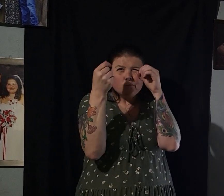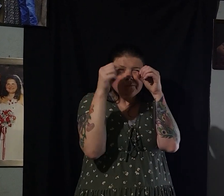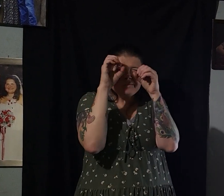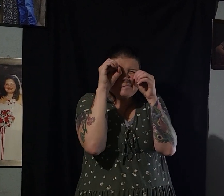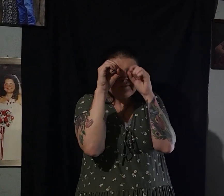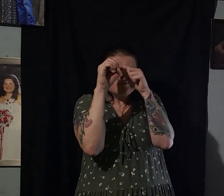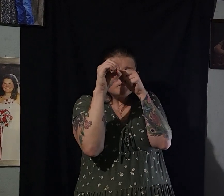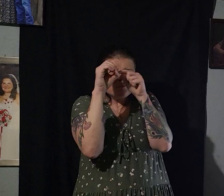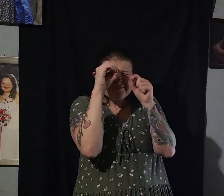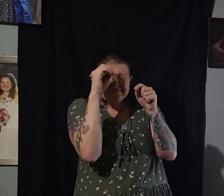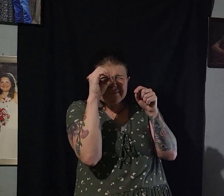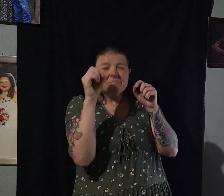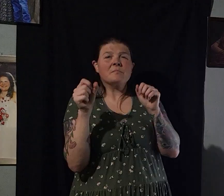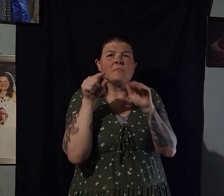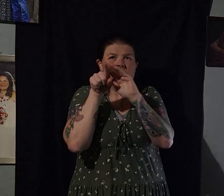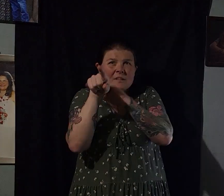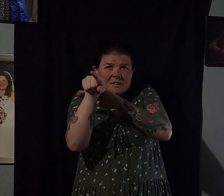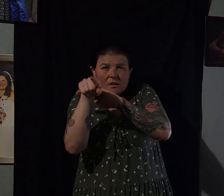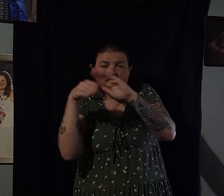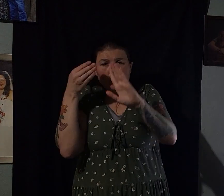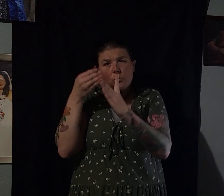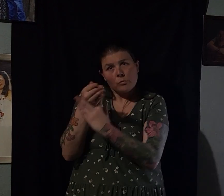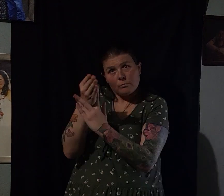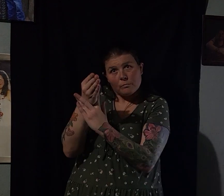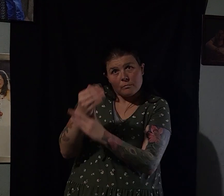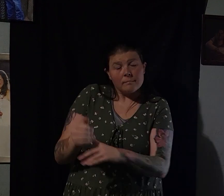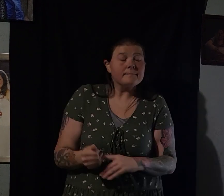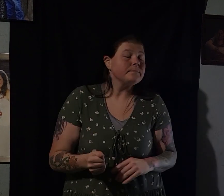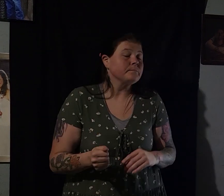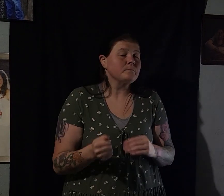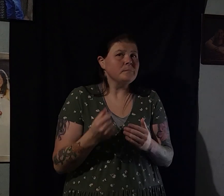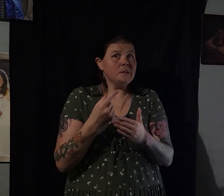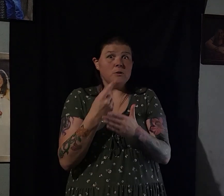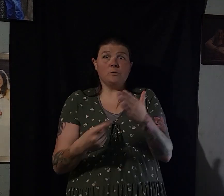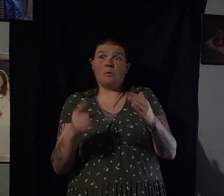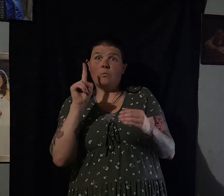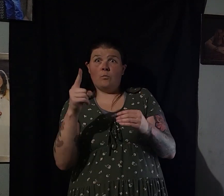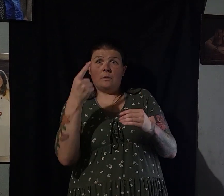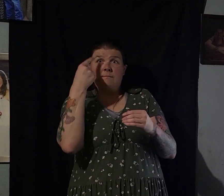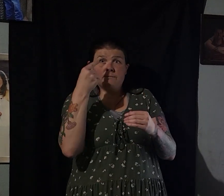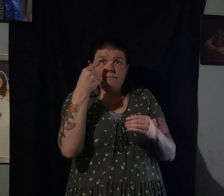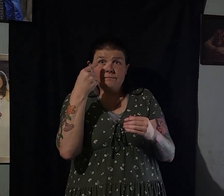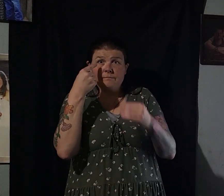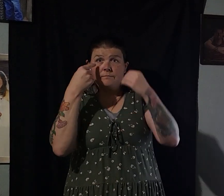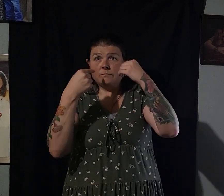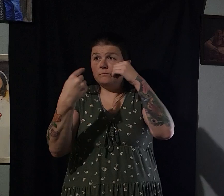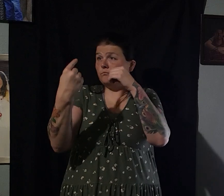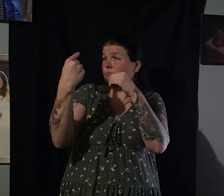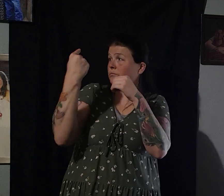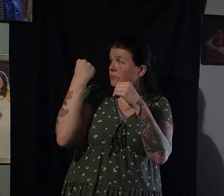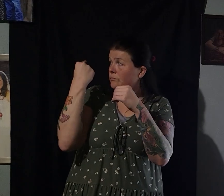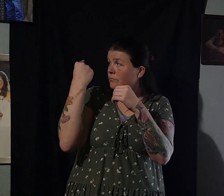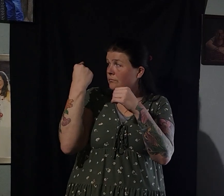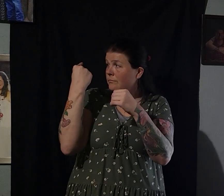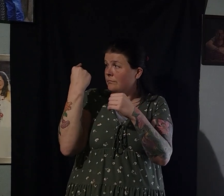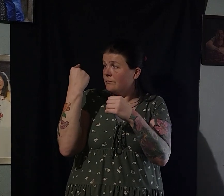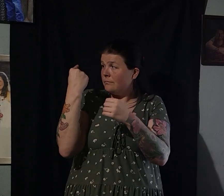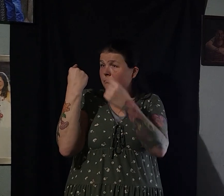that the chameleon sees through. So while one eye is looking back over the chameleon's shoulder,